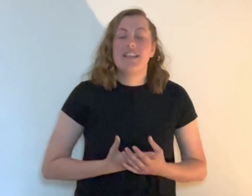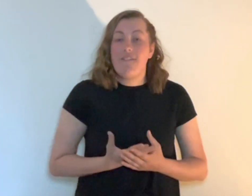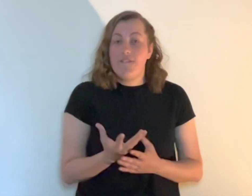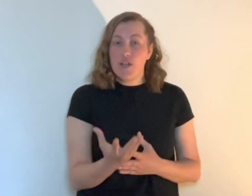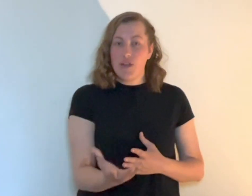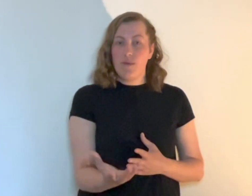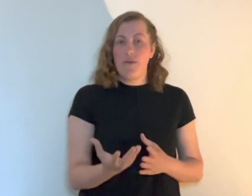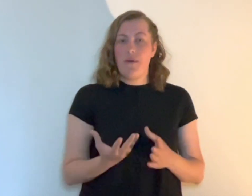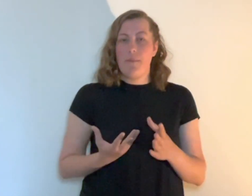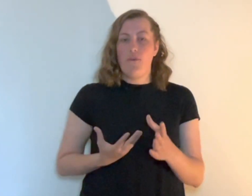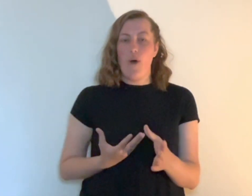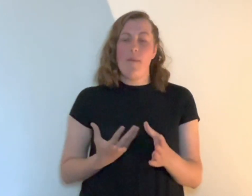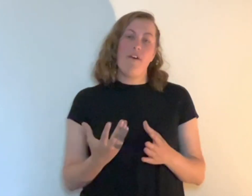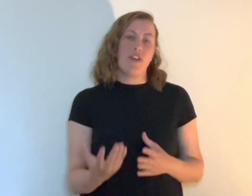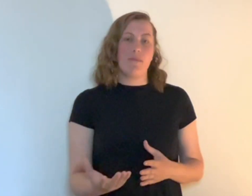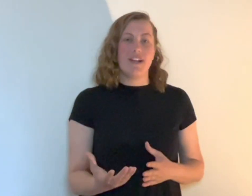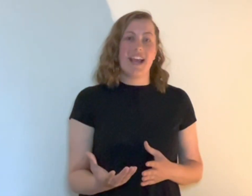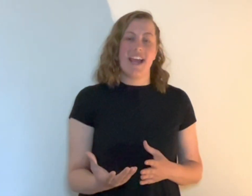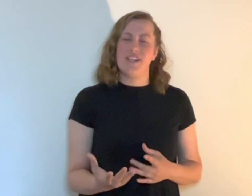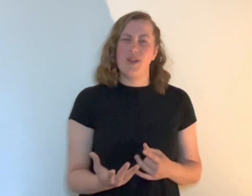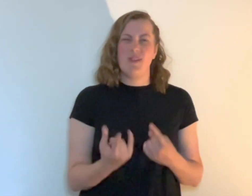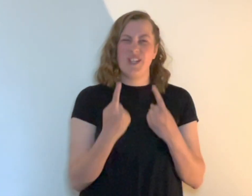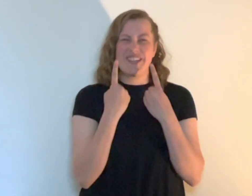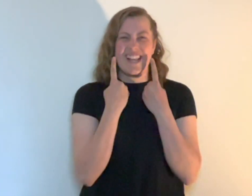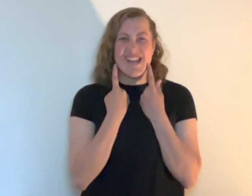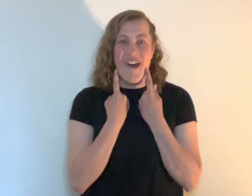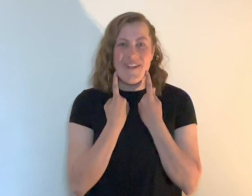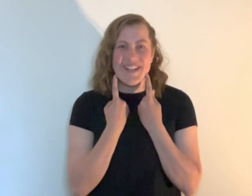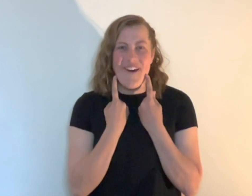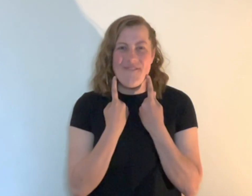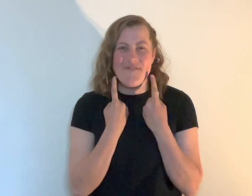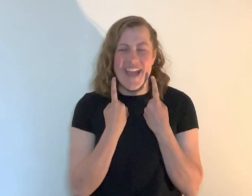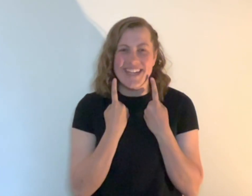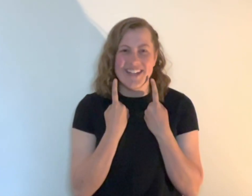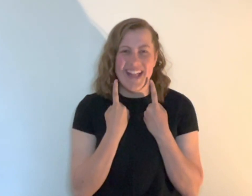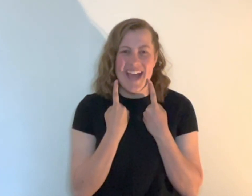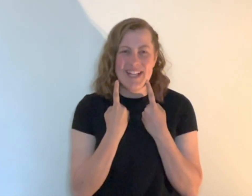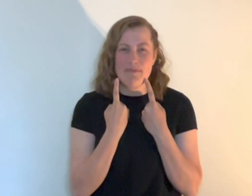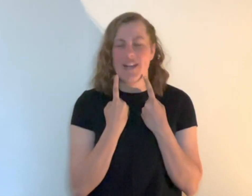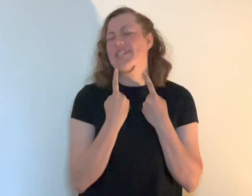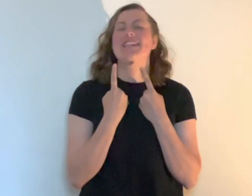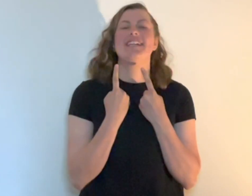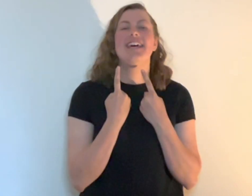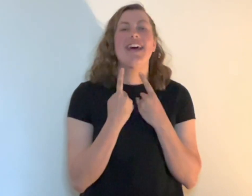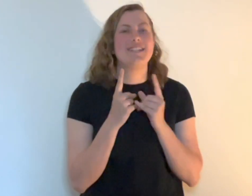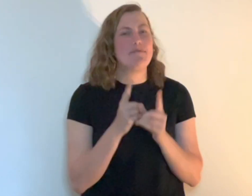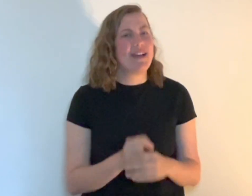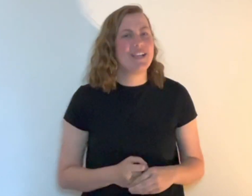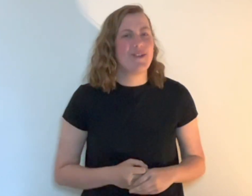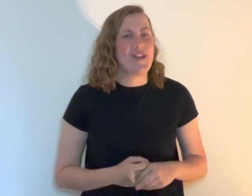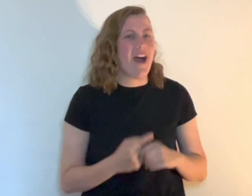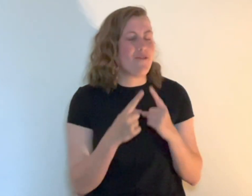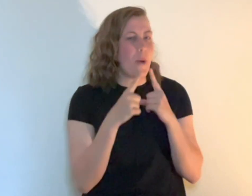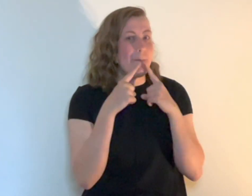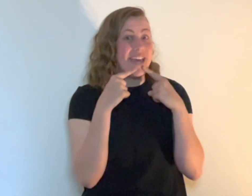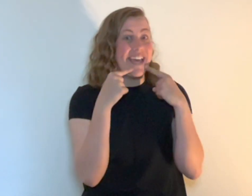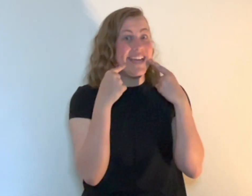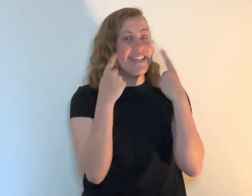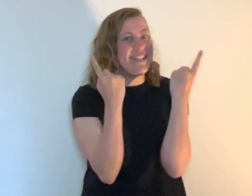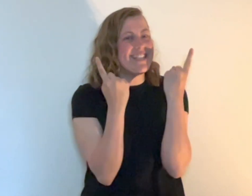a visual form of communication which uses lots of facial expression so make sure you have your big cheesy